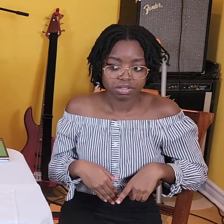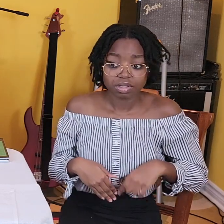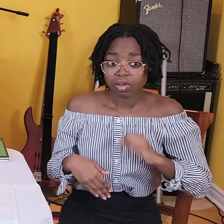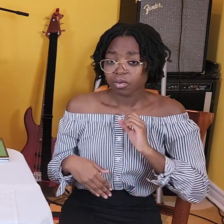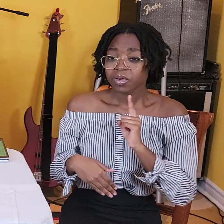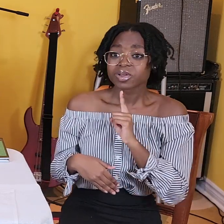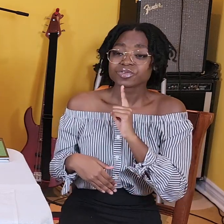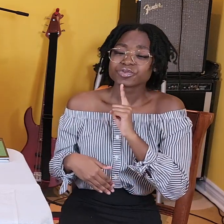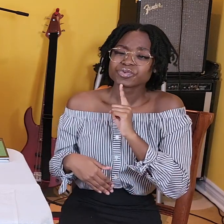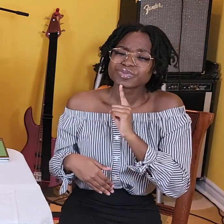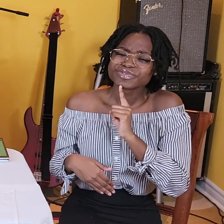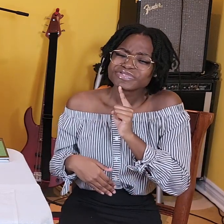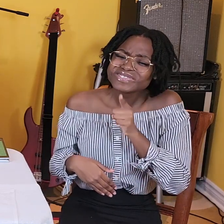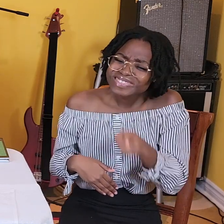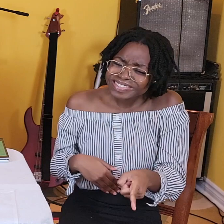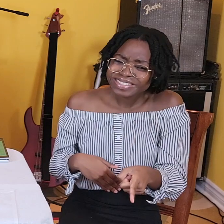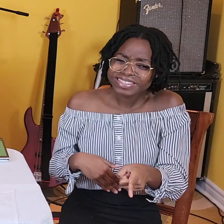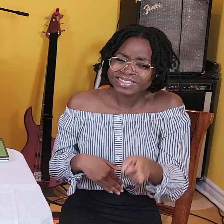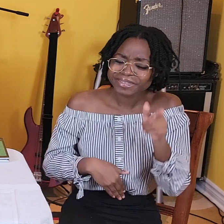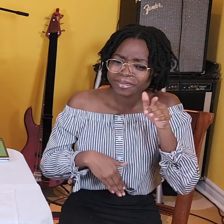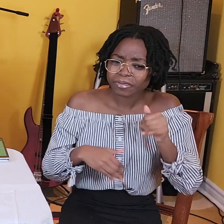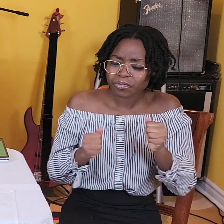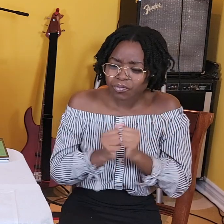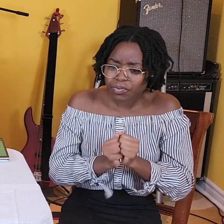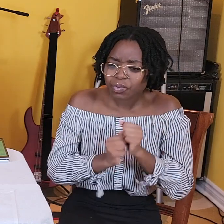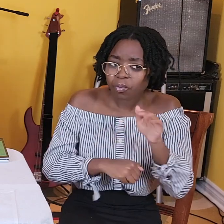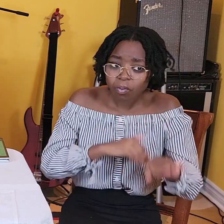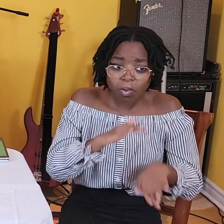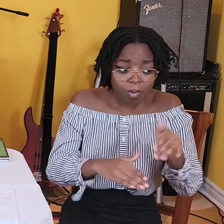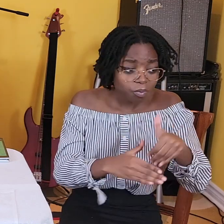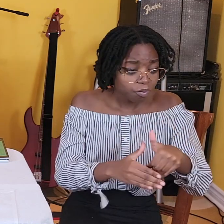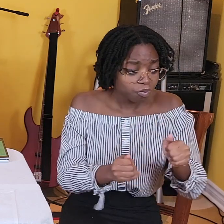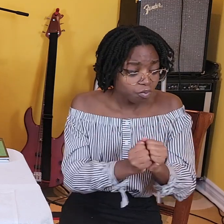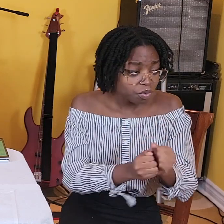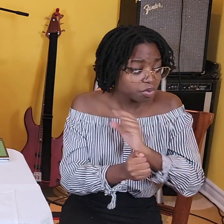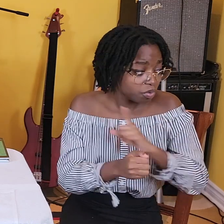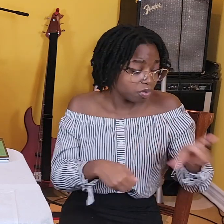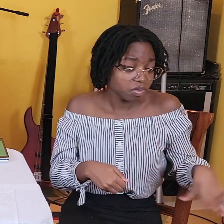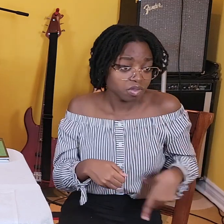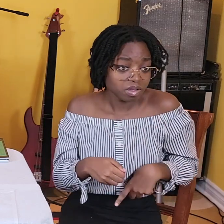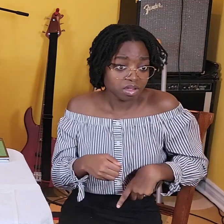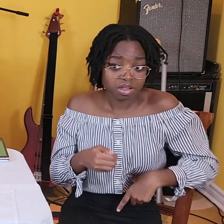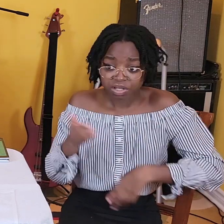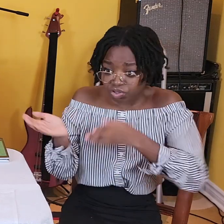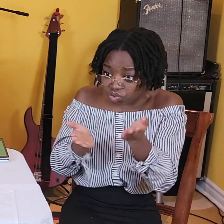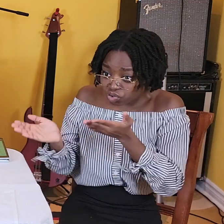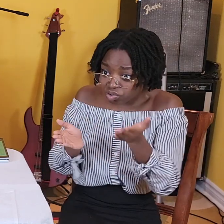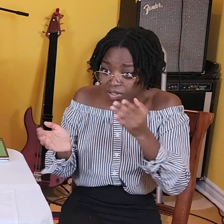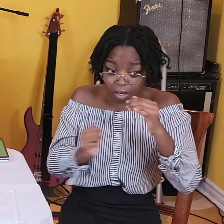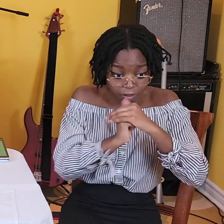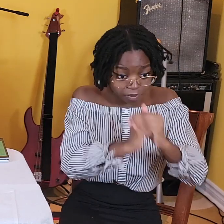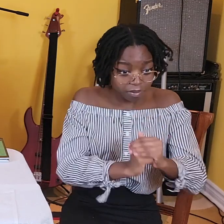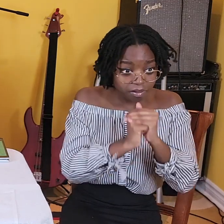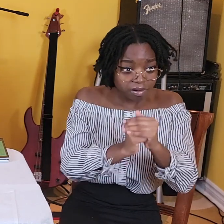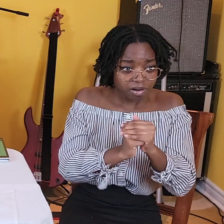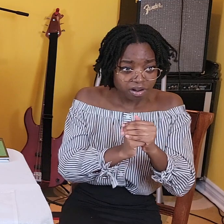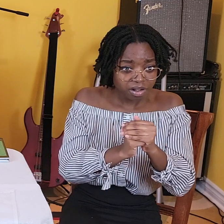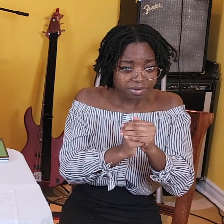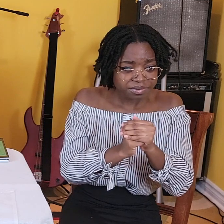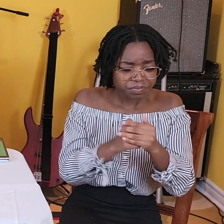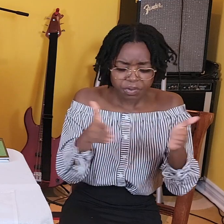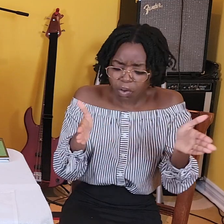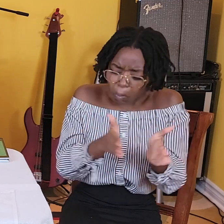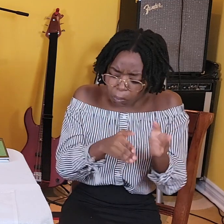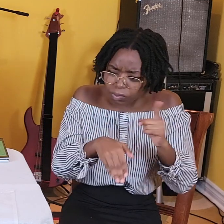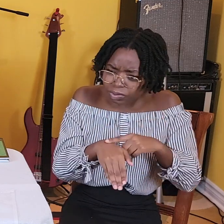genuine in our walk with the Lord, in our worship, in our service? A little bit of time. Let's reflect about